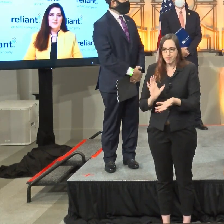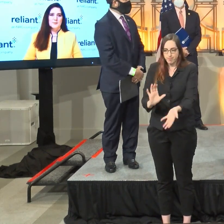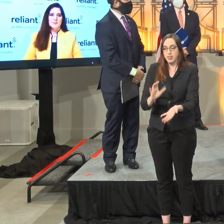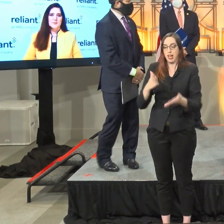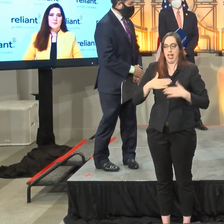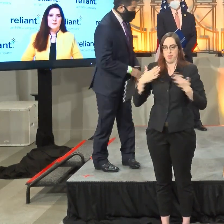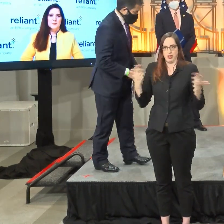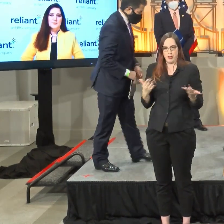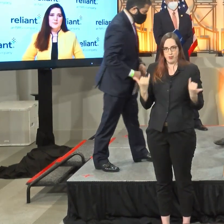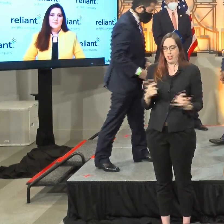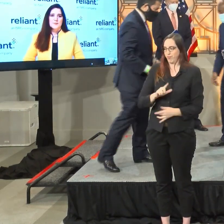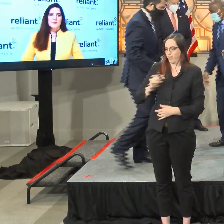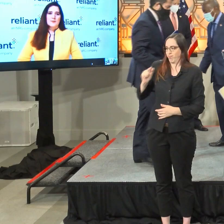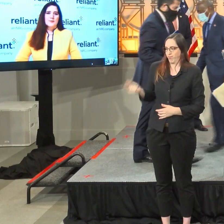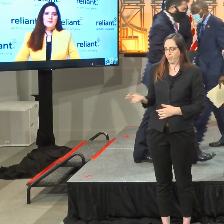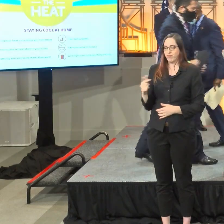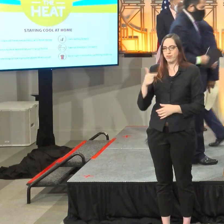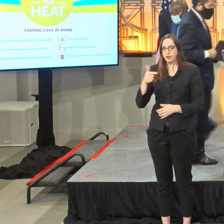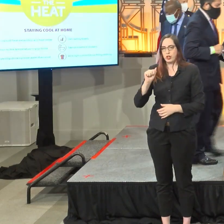Commissioner Garcia, please.